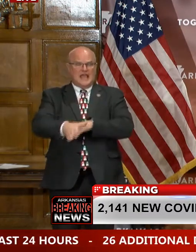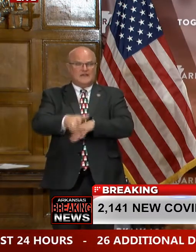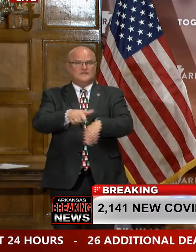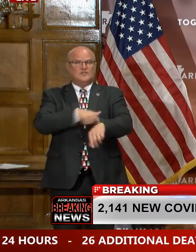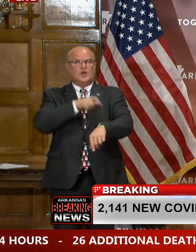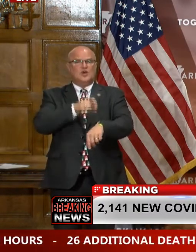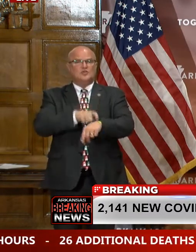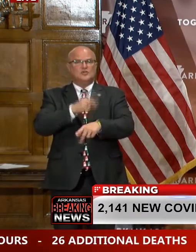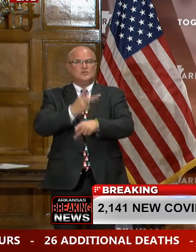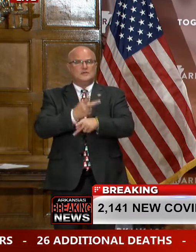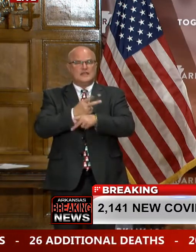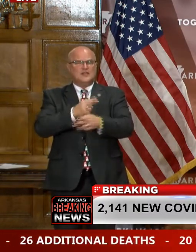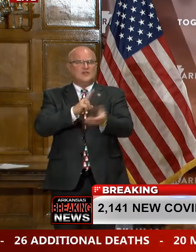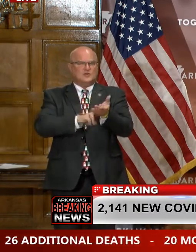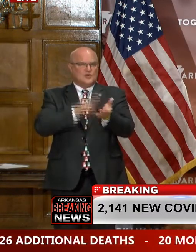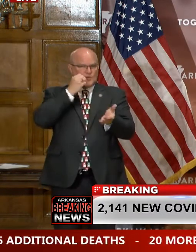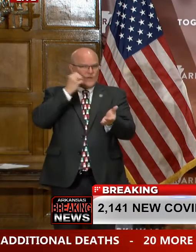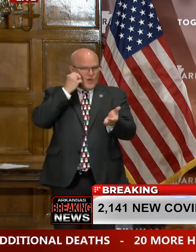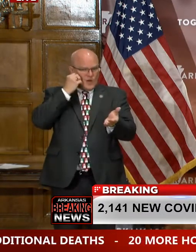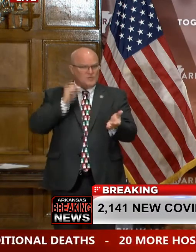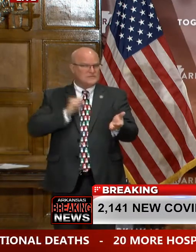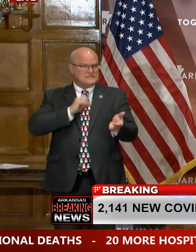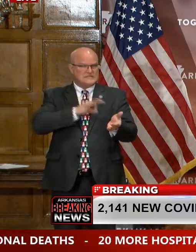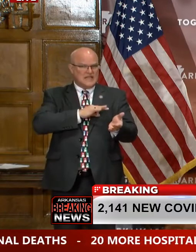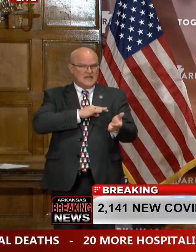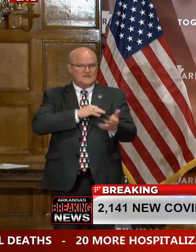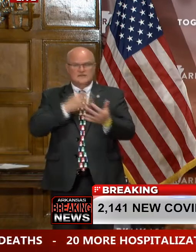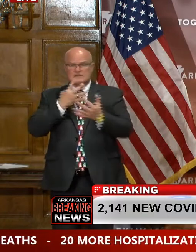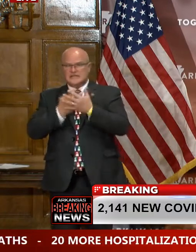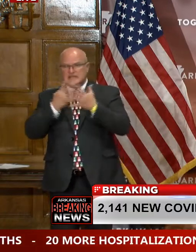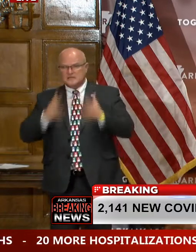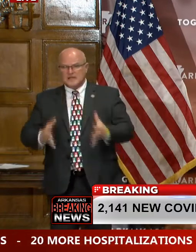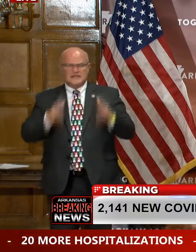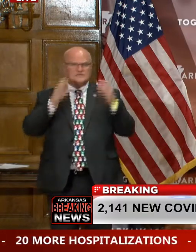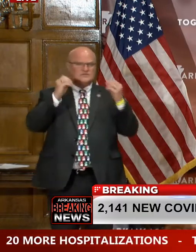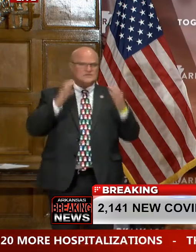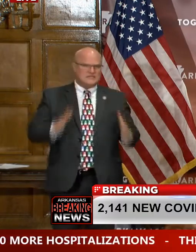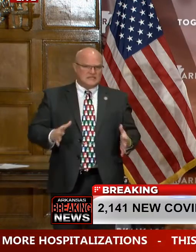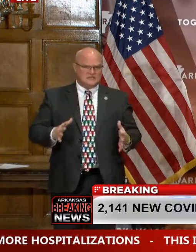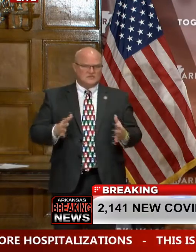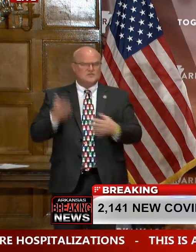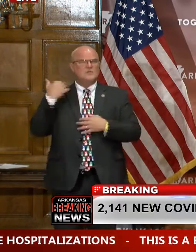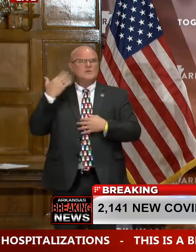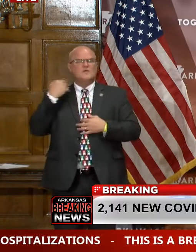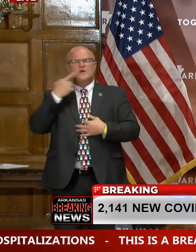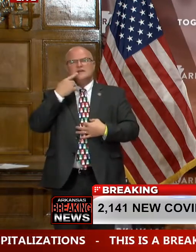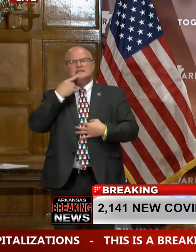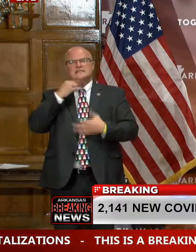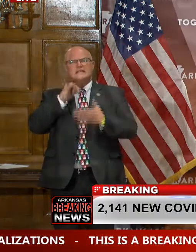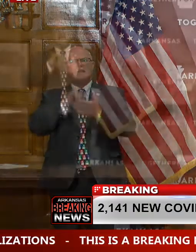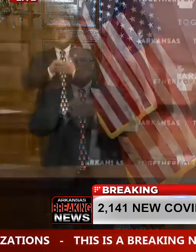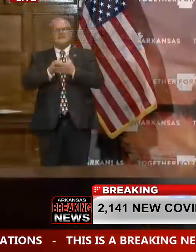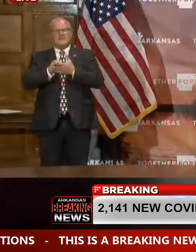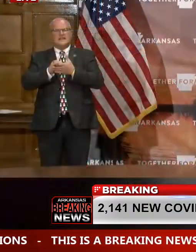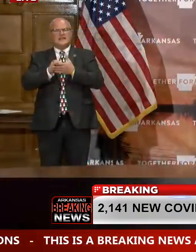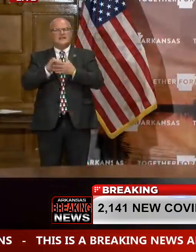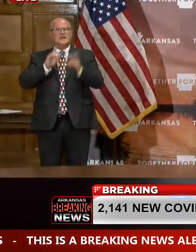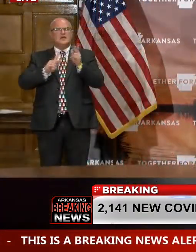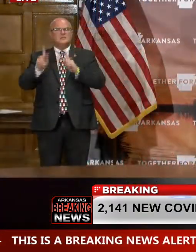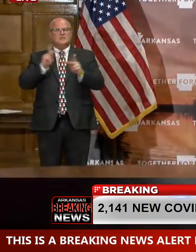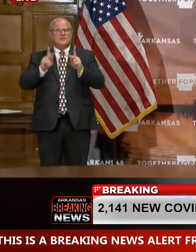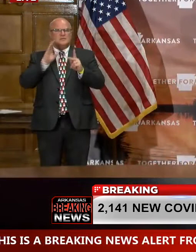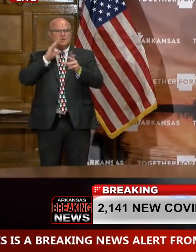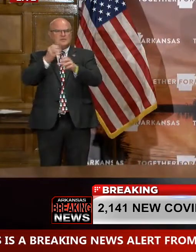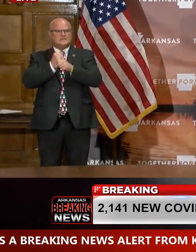care facility staff and residents? Will it be inmates or teachers? Earlier in the press conference, it was said inmates are receiving the vaccine